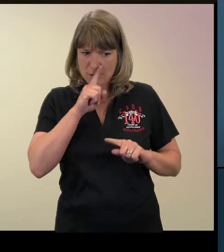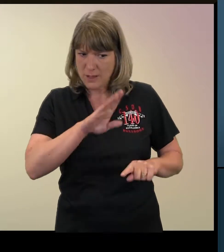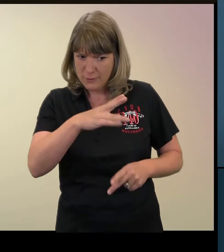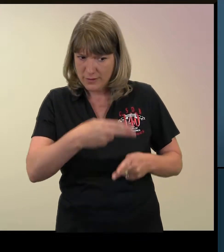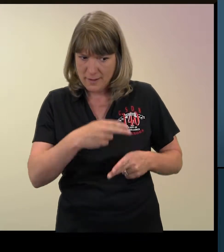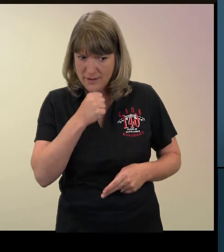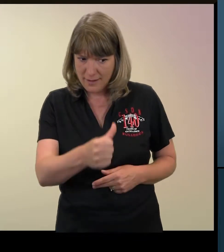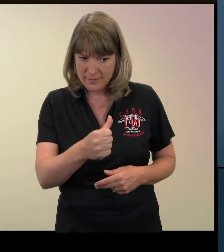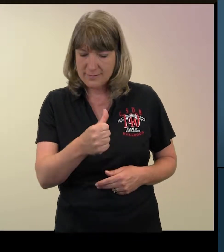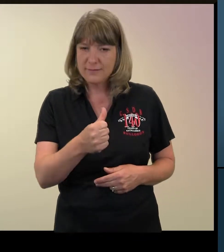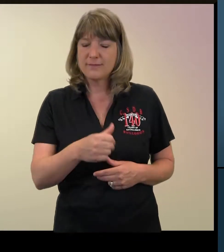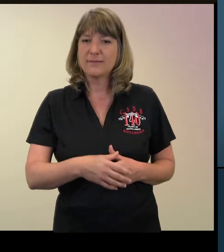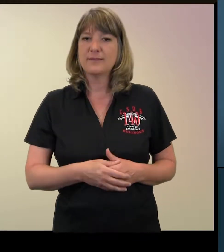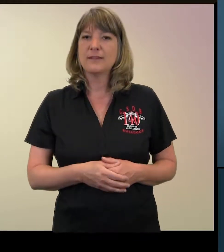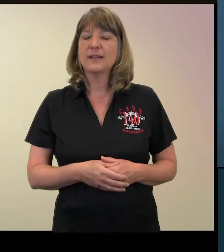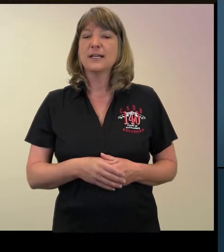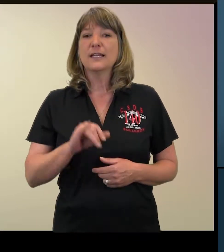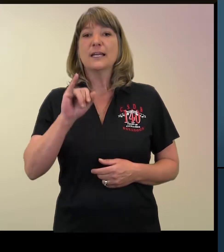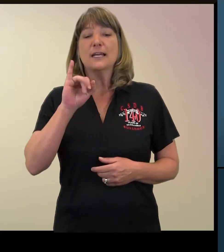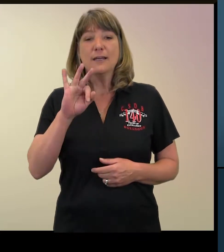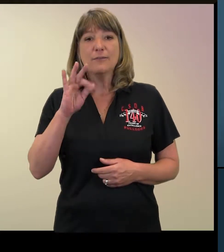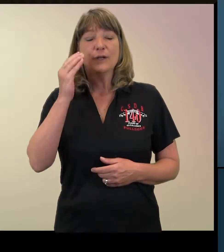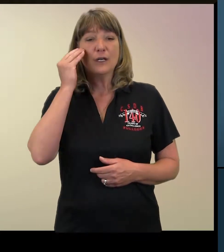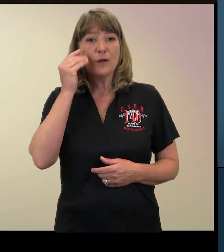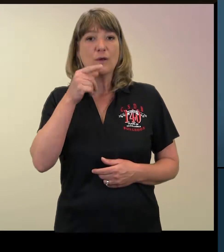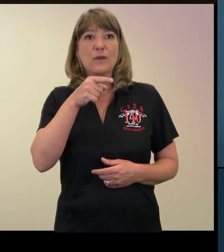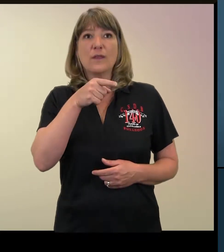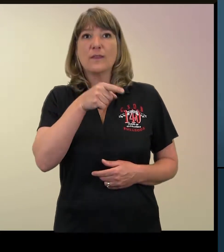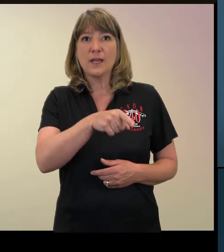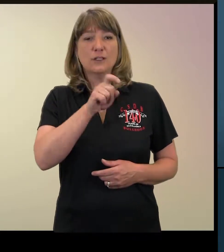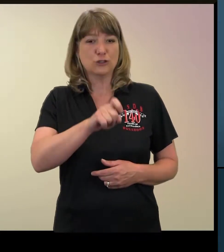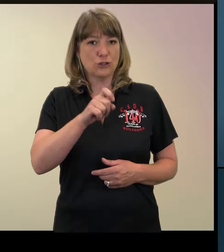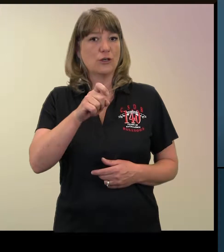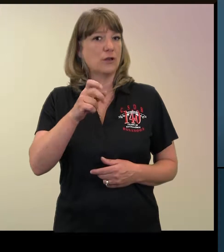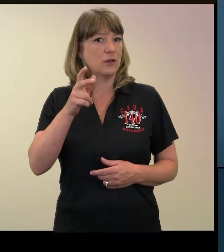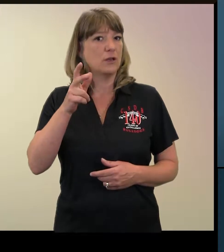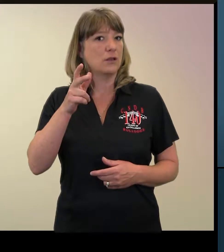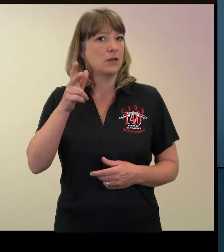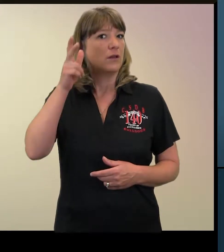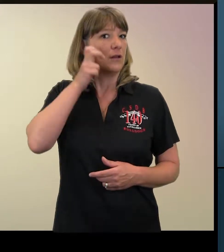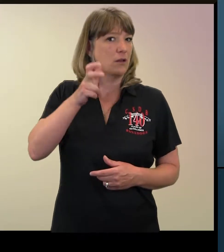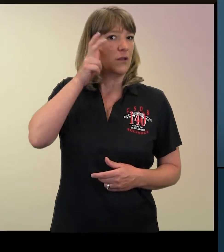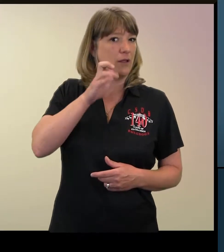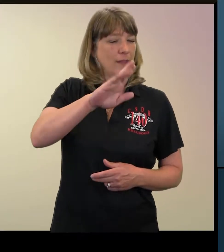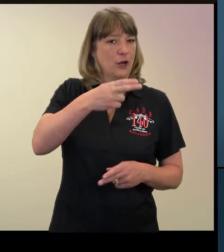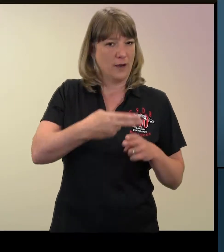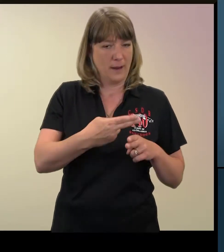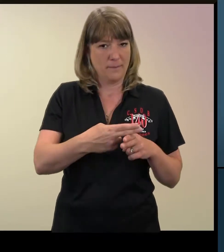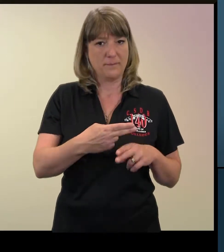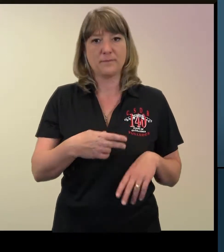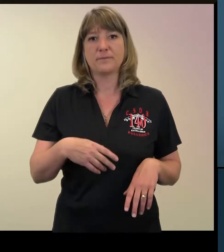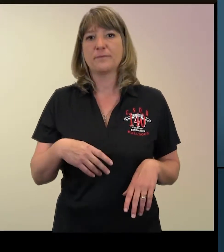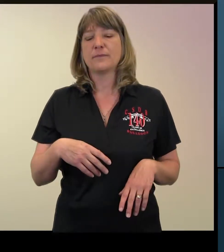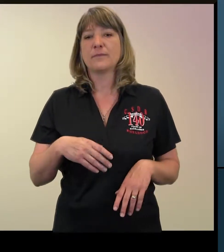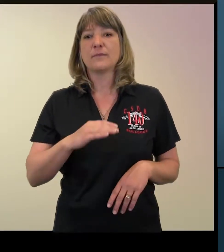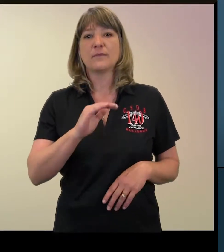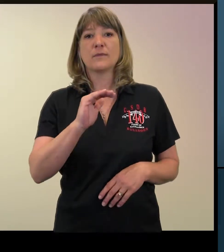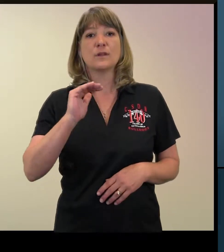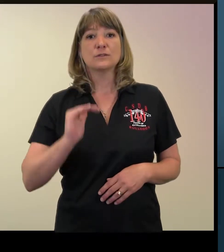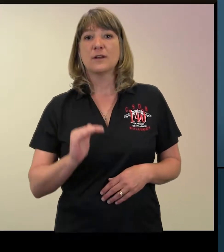name if we know that they should have auditory access to their name. So the child who's deaf and hard of